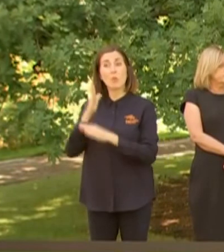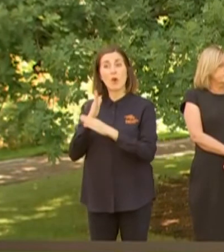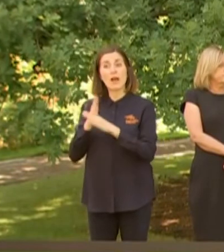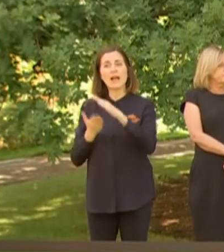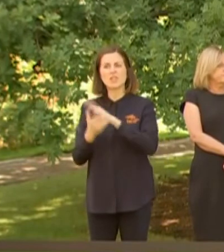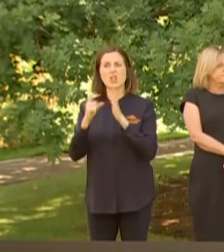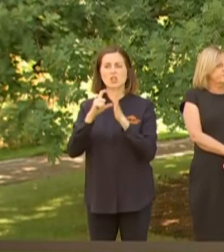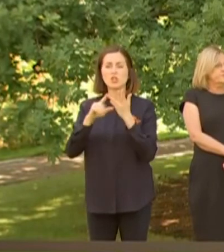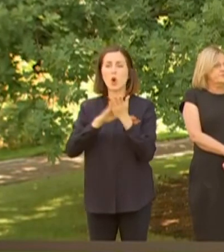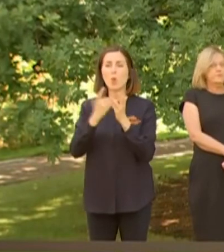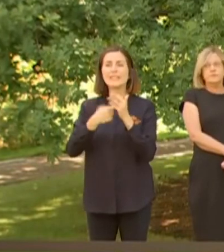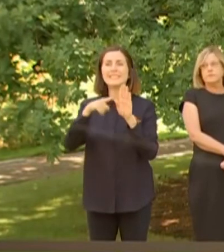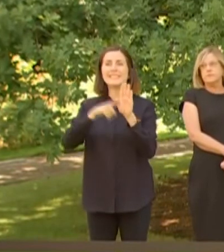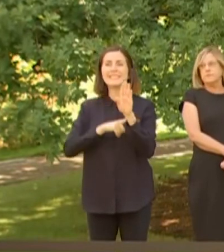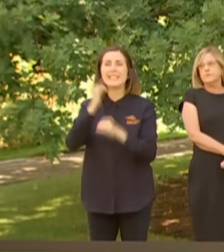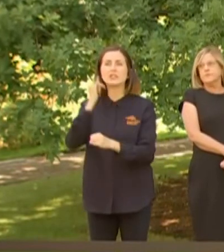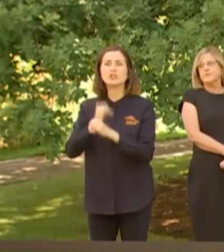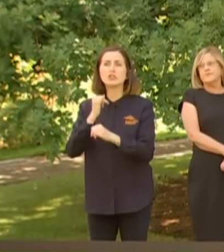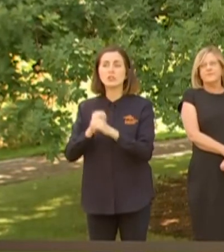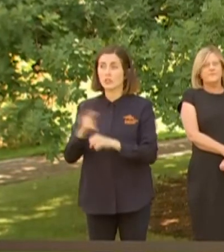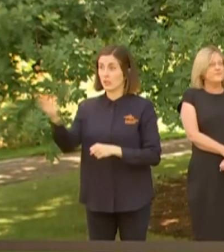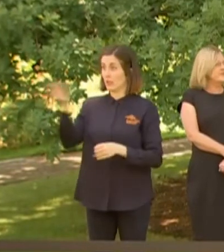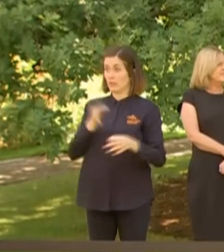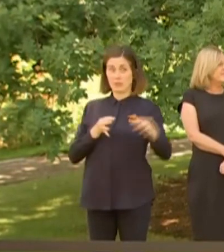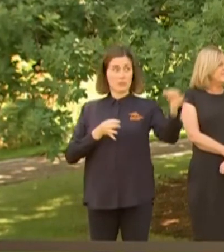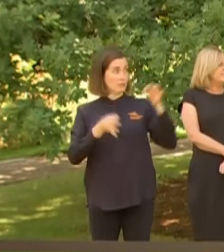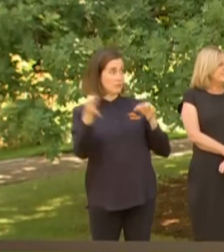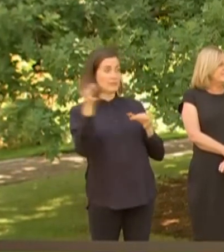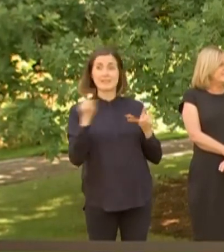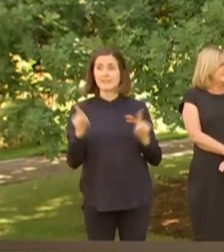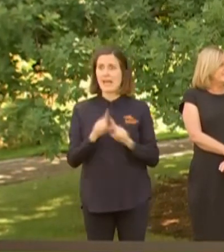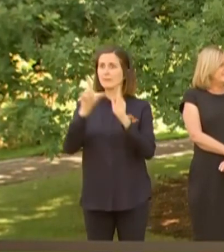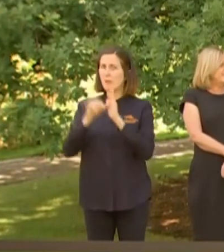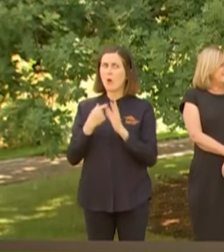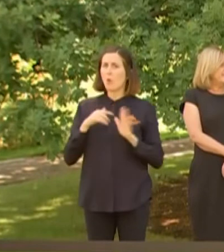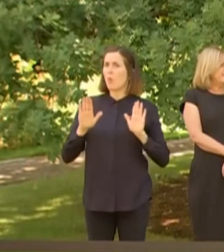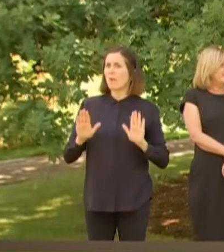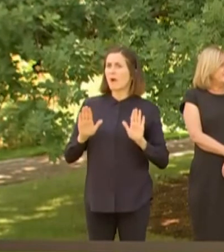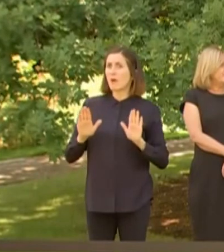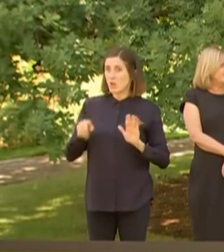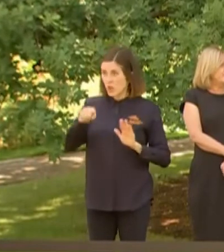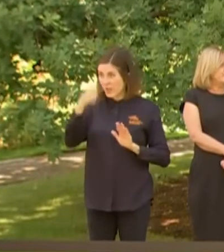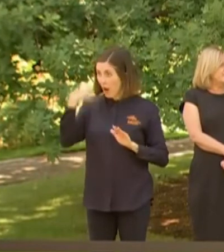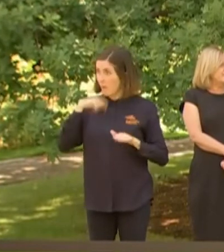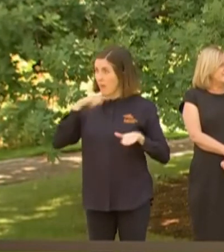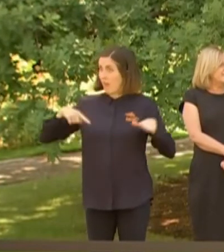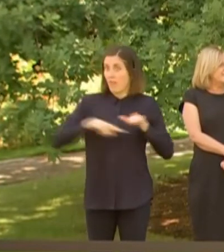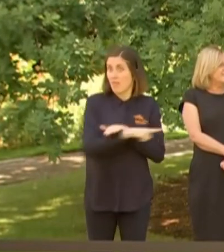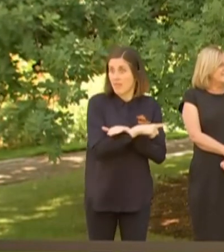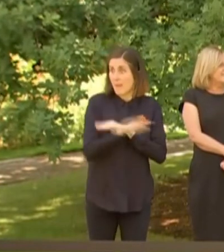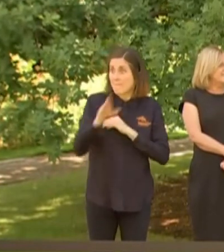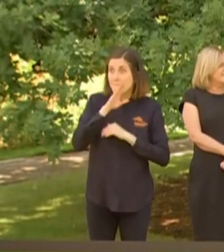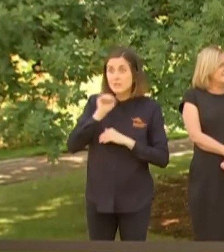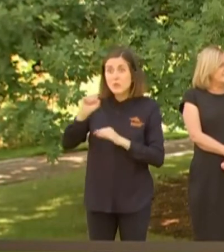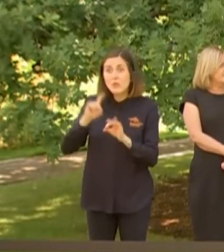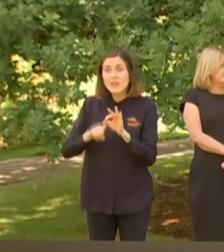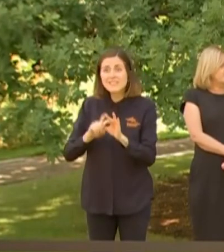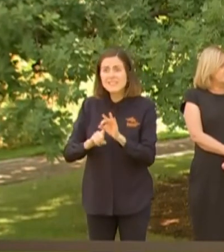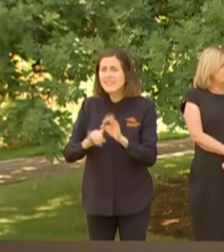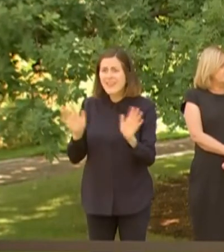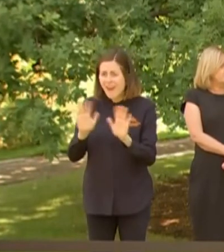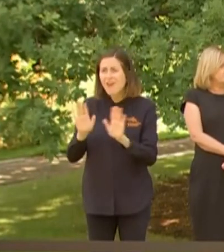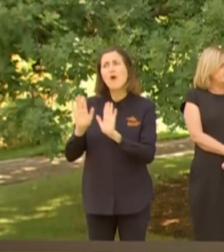will. It's all good. I've never walked away from it. It's like I do a runner at halfway through. I've never done that.